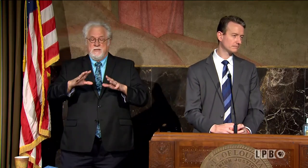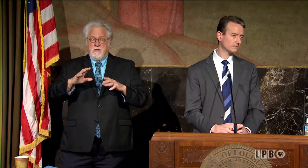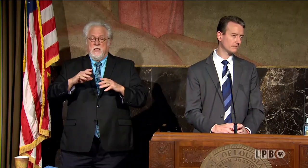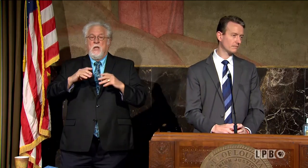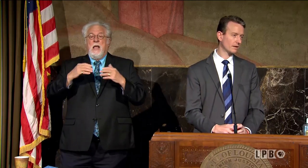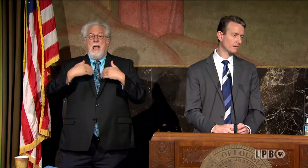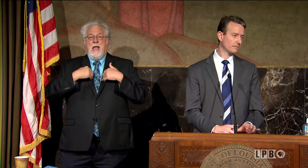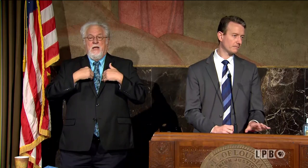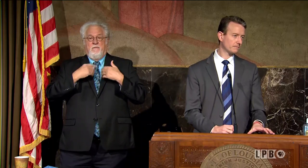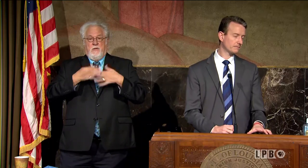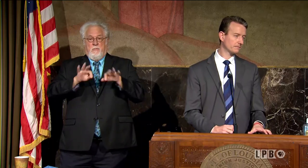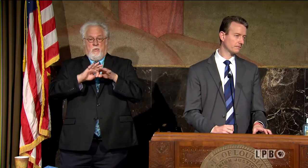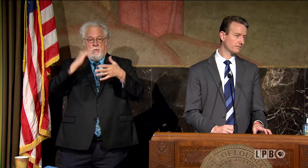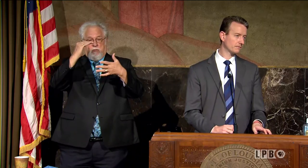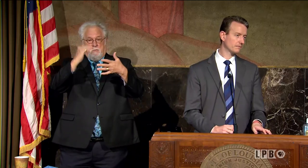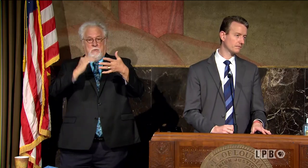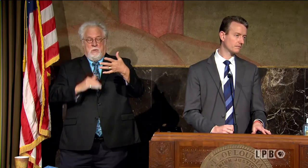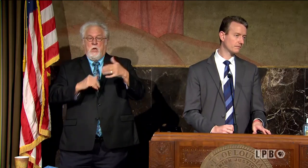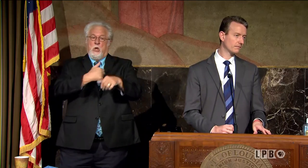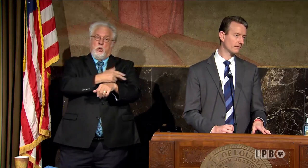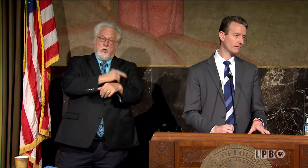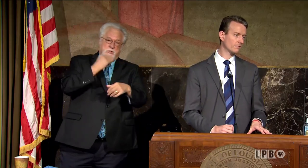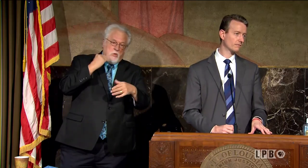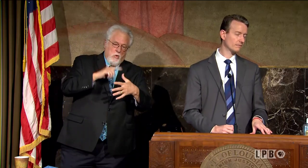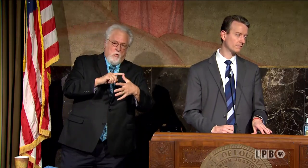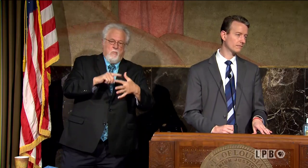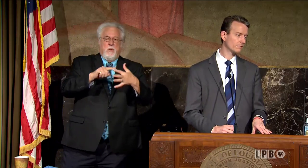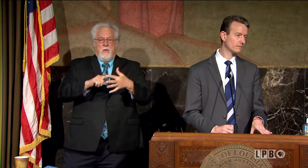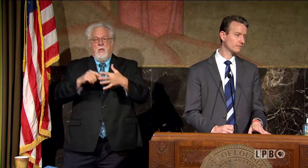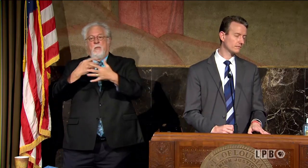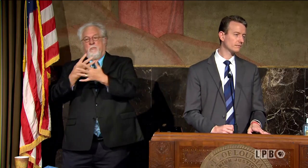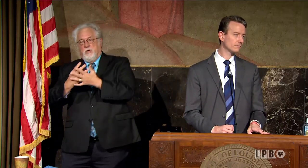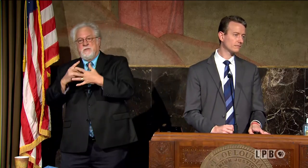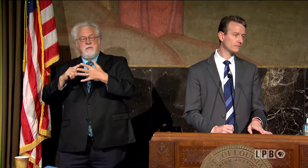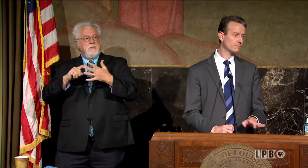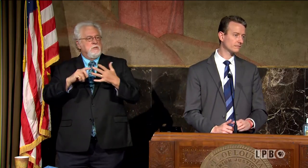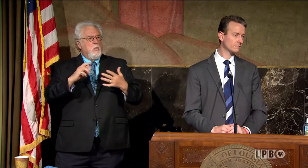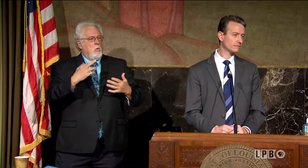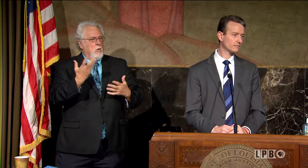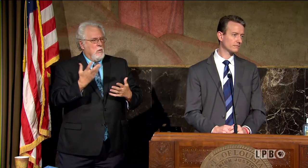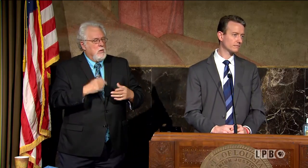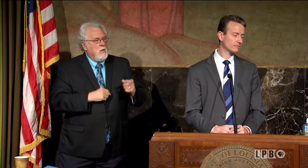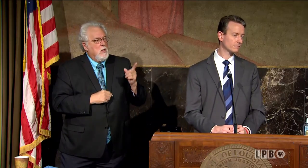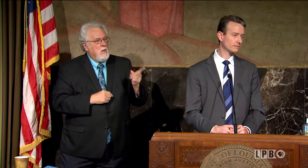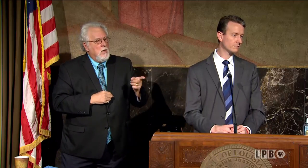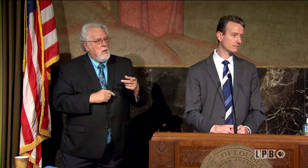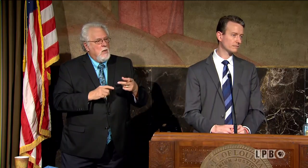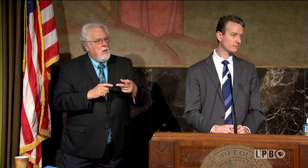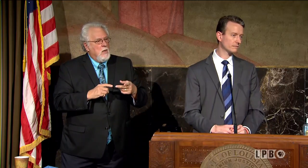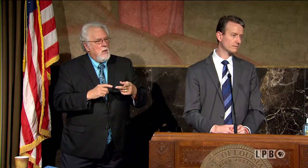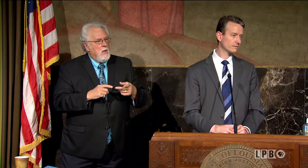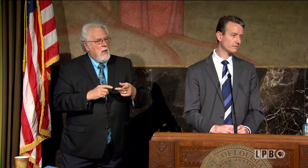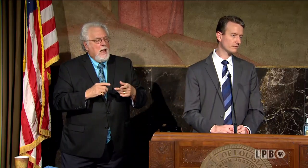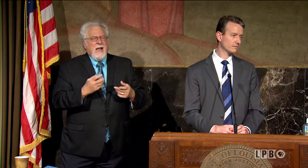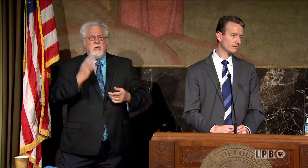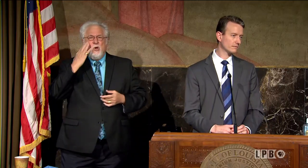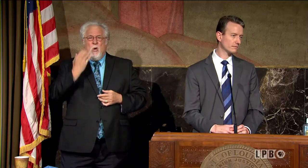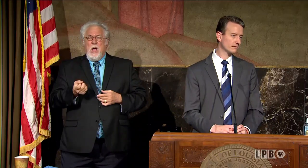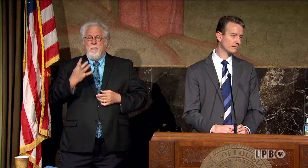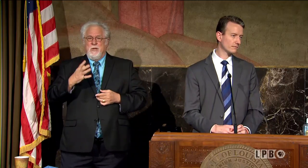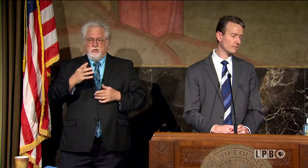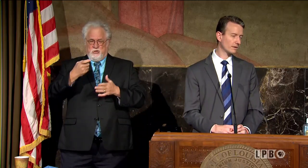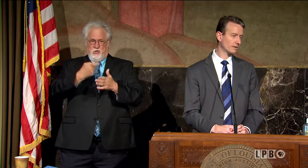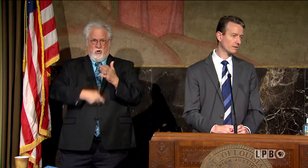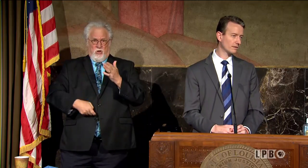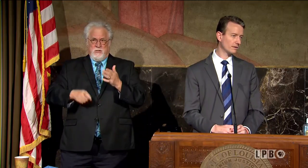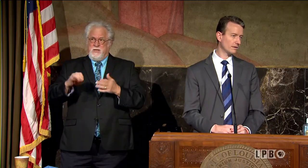a specific way you want to use those tests because they're rapid result tests? And then the other question on that is, do you have an estimate of how much it will cost the state to get those